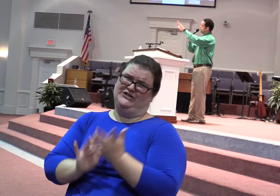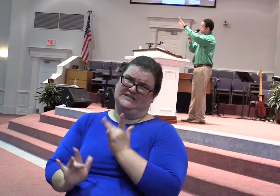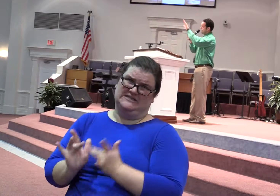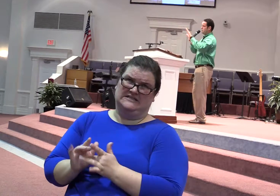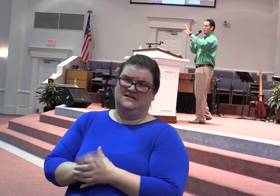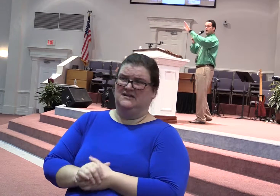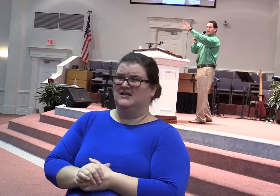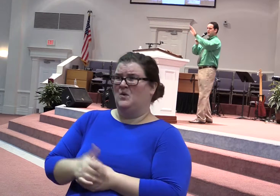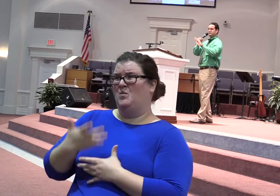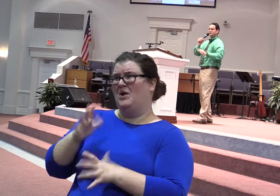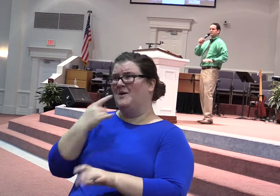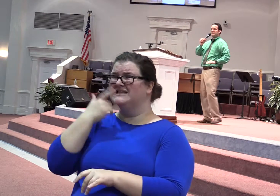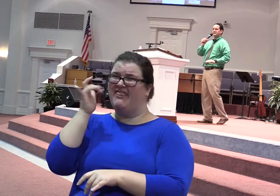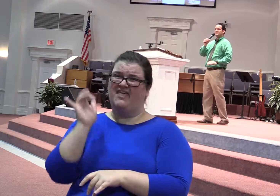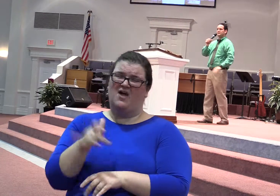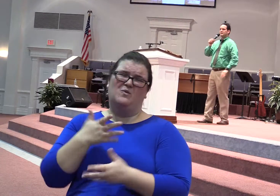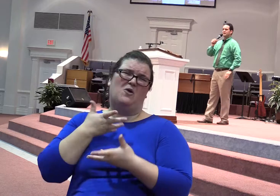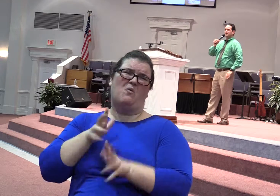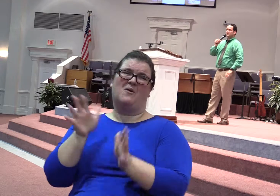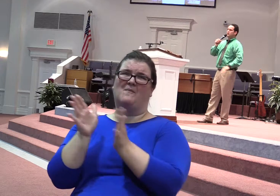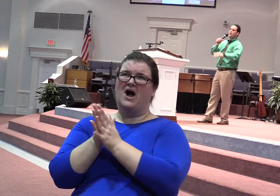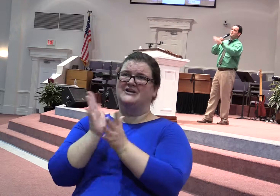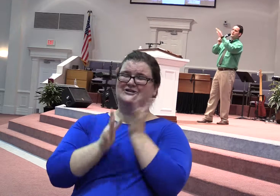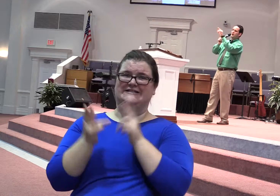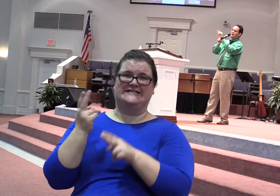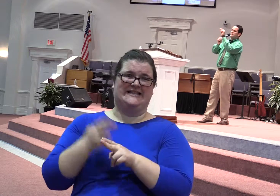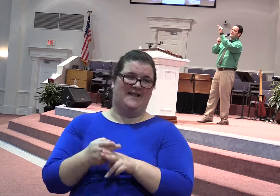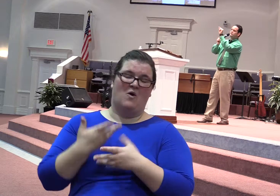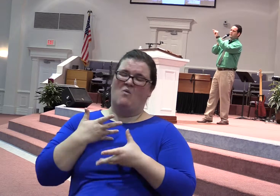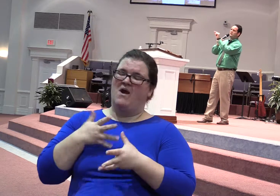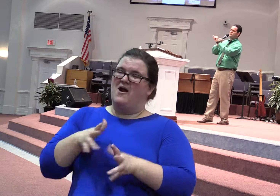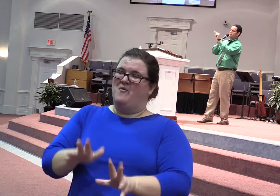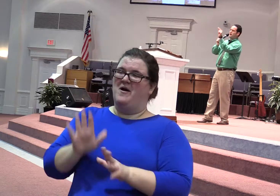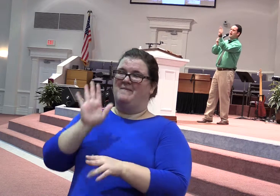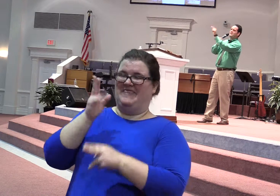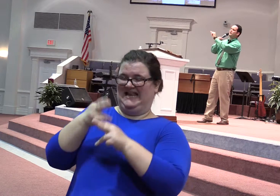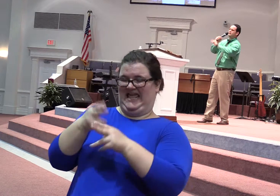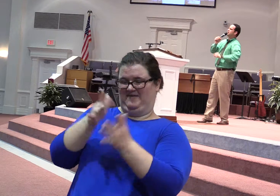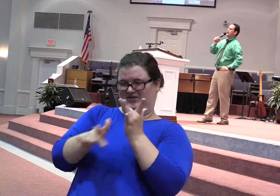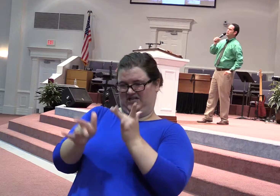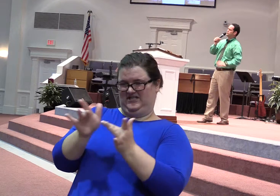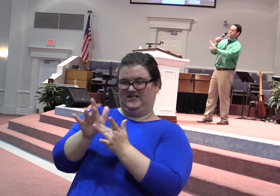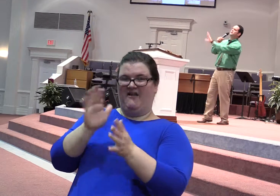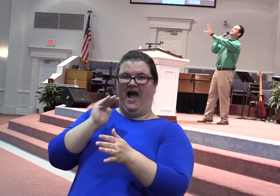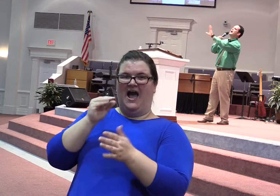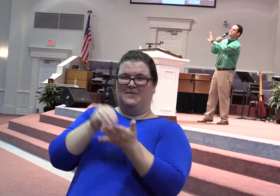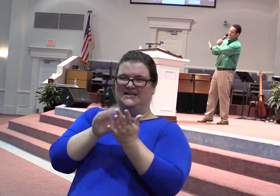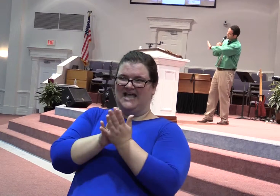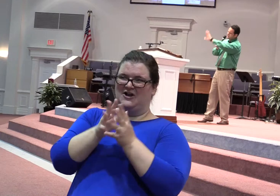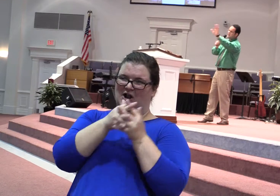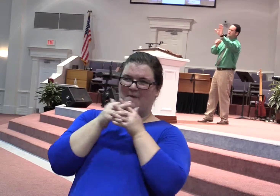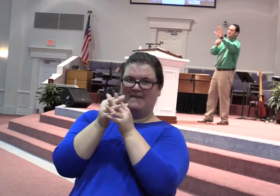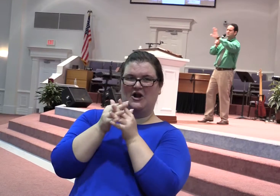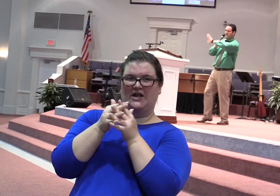don't want to say, we don't want to pray in Jesus' name. We don't want to put the name Jesus on our American dollar. We just put God.